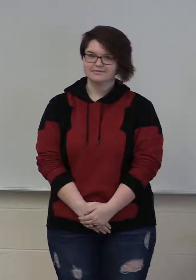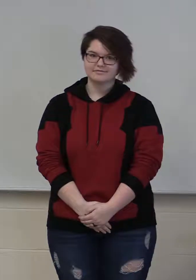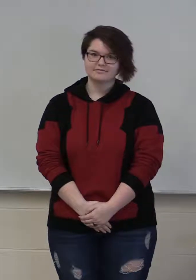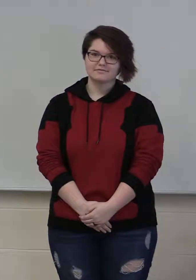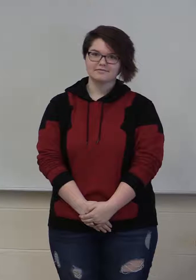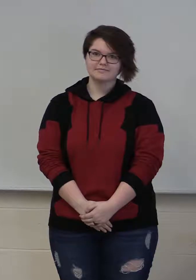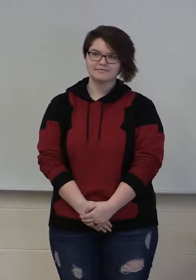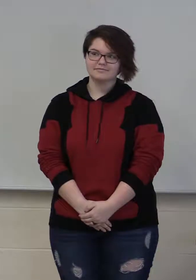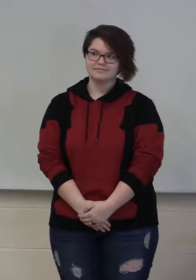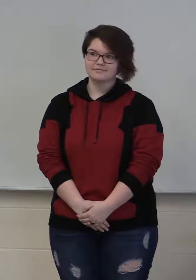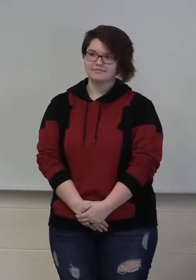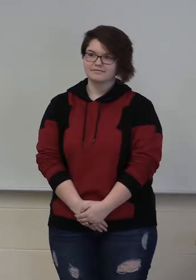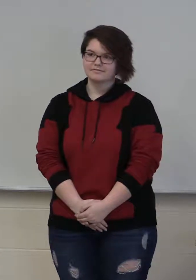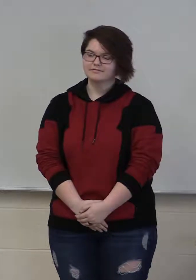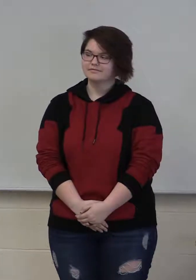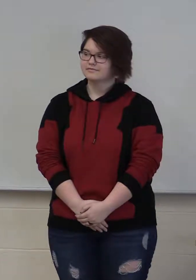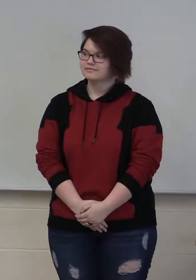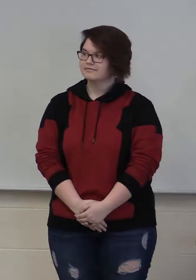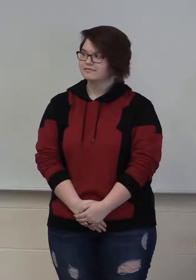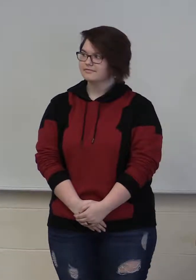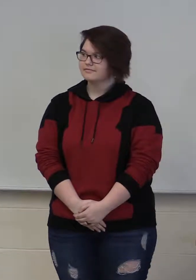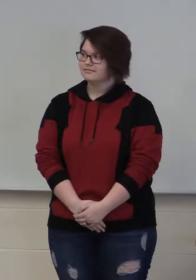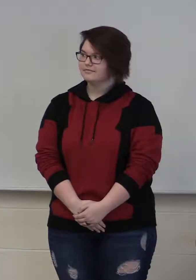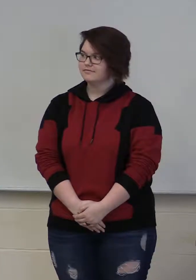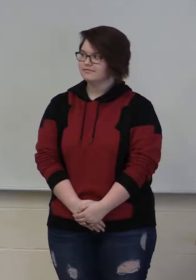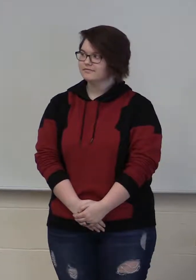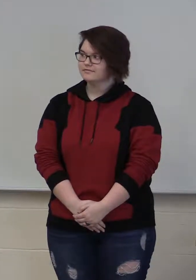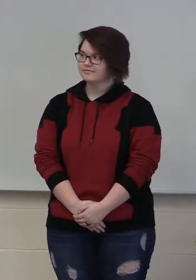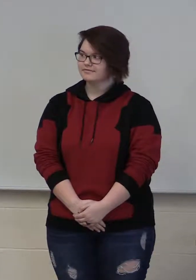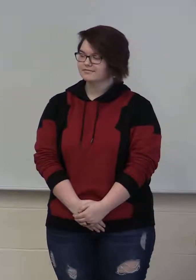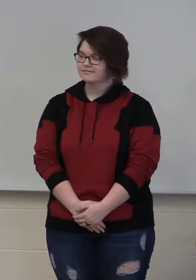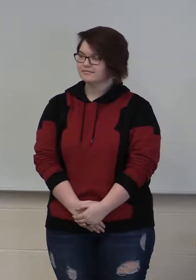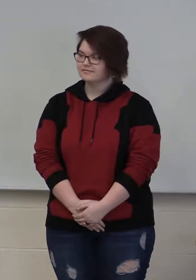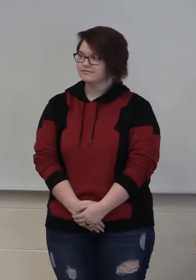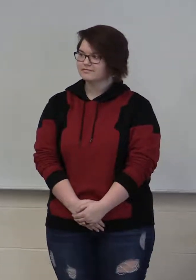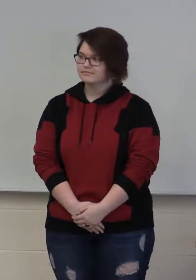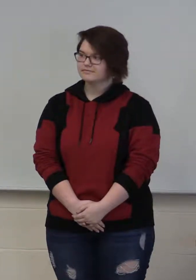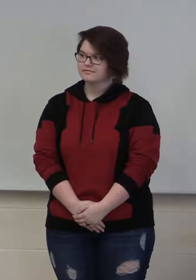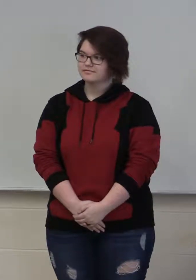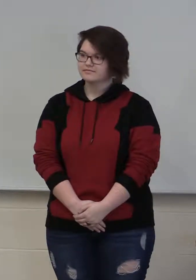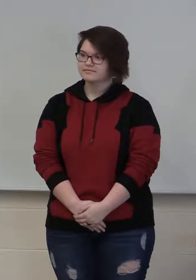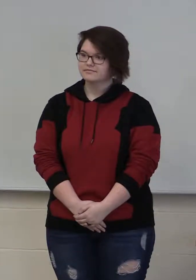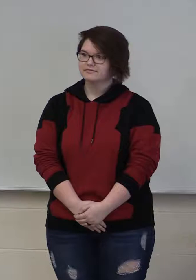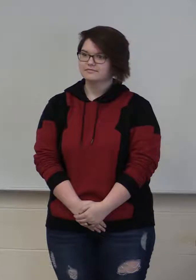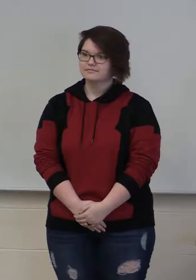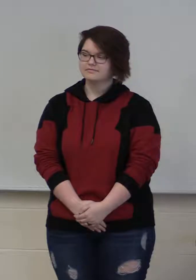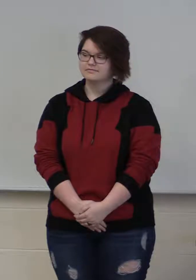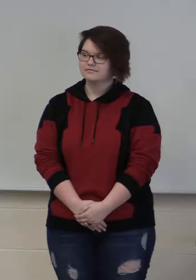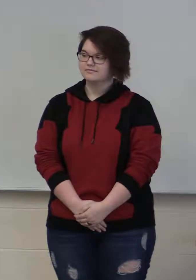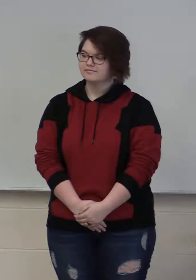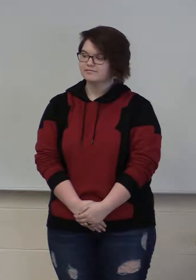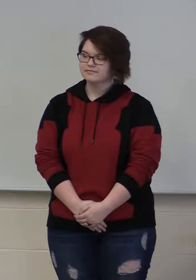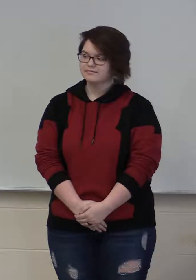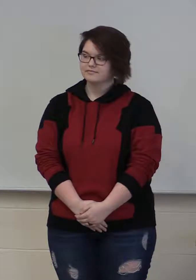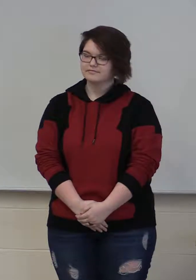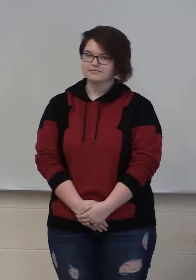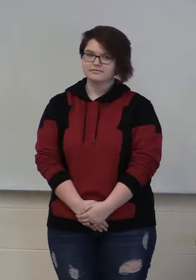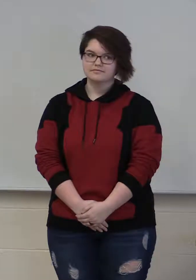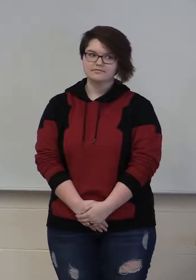Do you know what just happened? Well, we were speaking in a language called American Sign Language, also known as ASL. People who are deaf